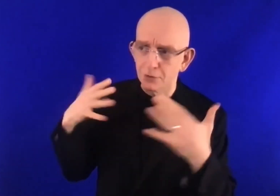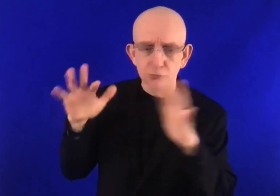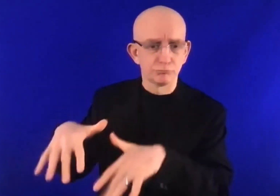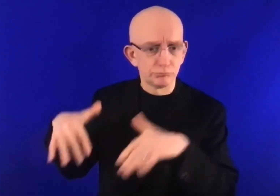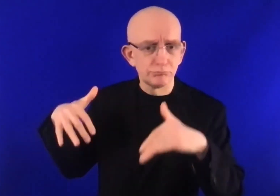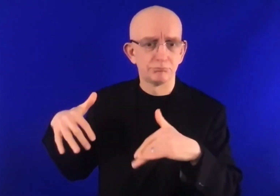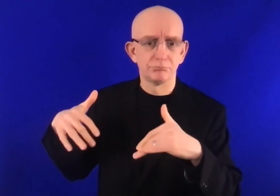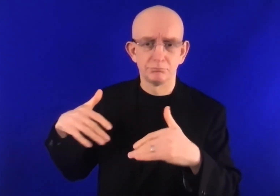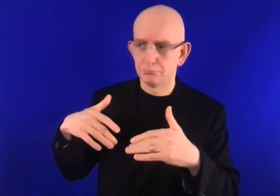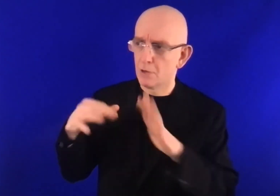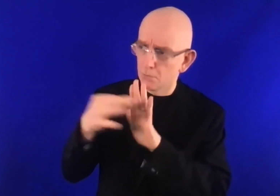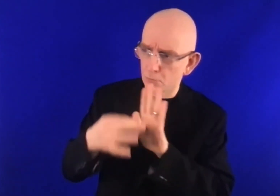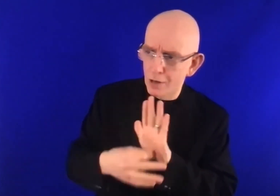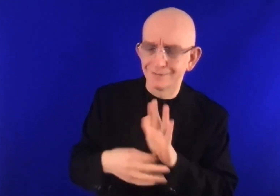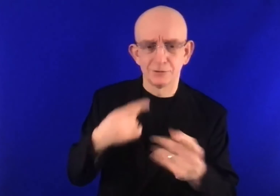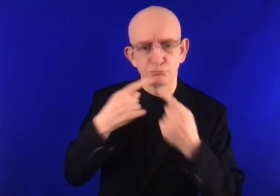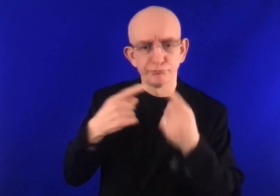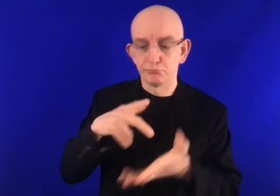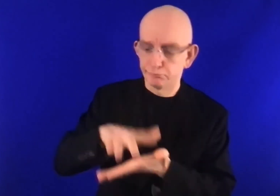a function, a relevant